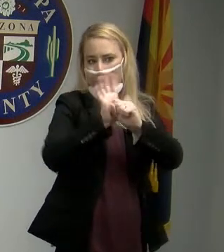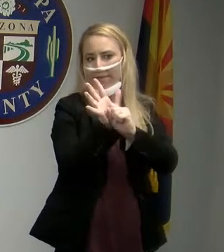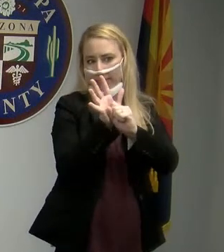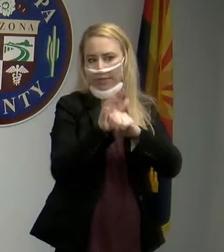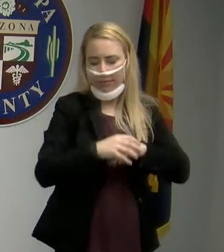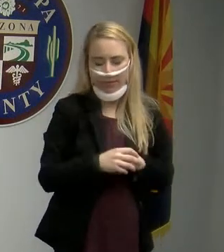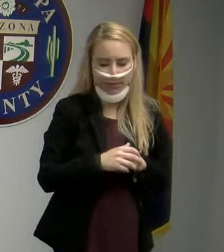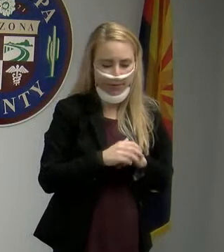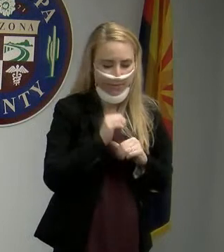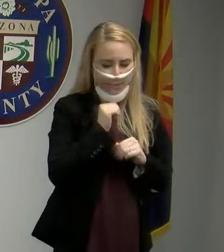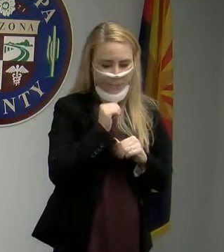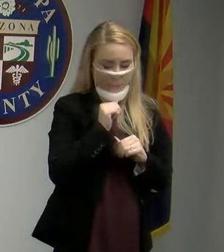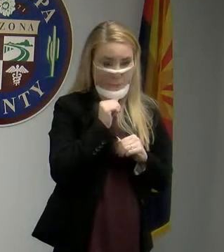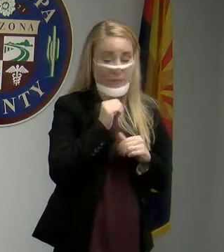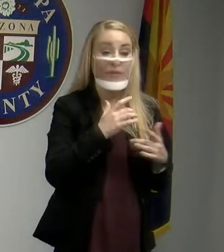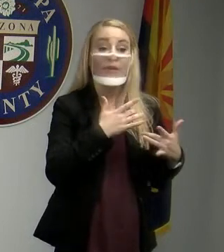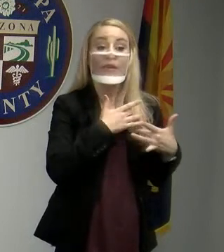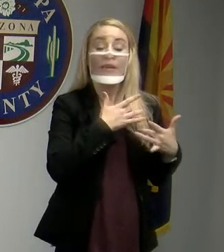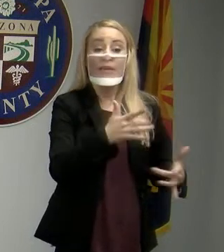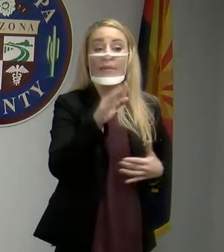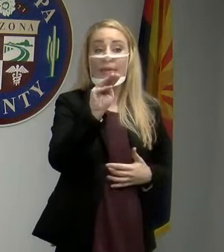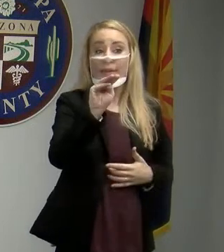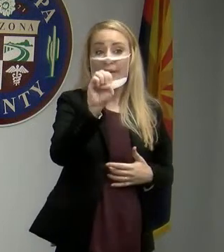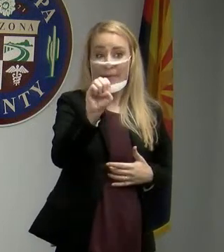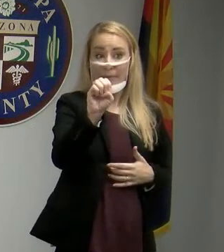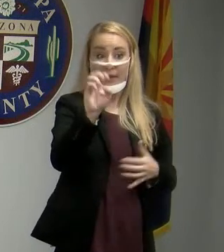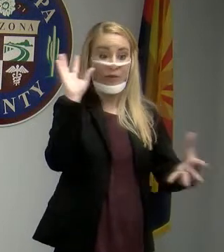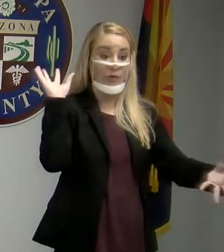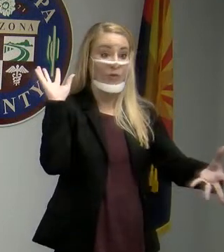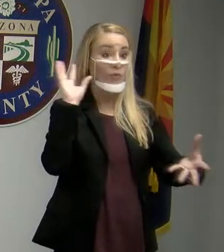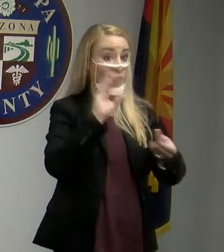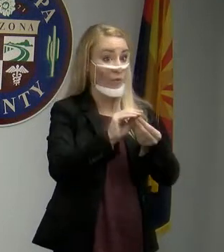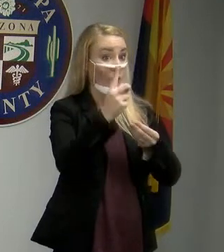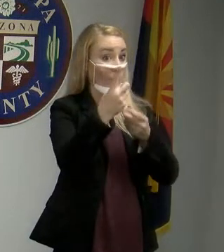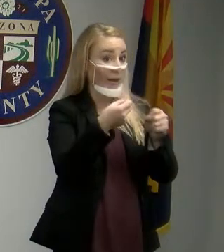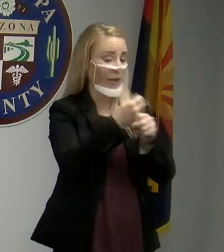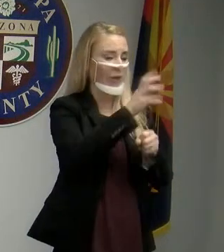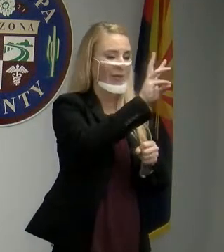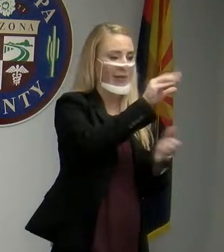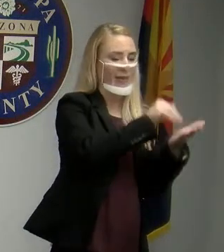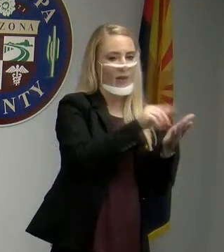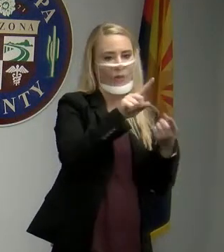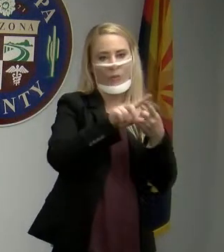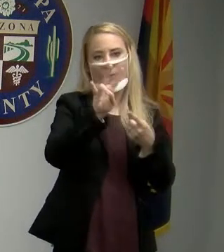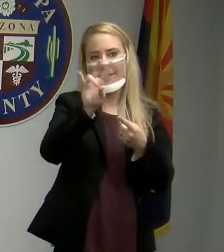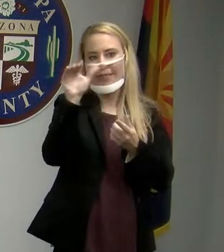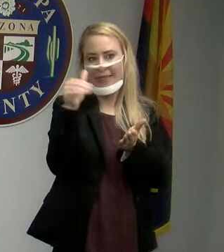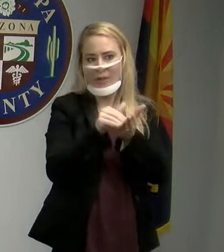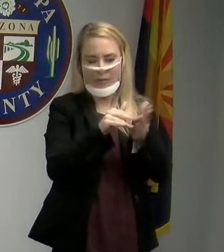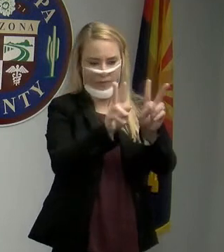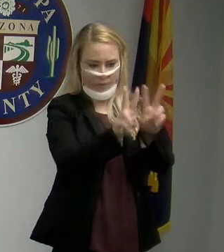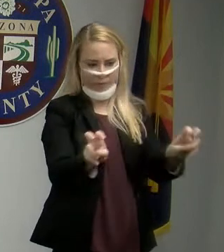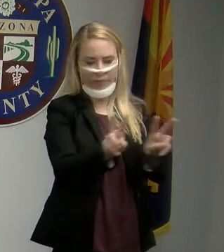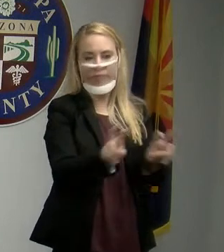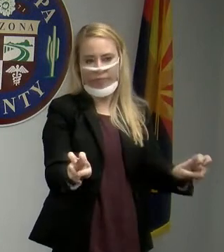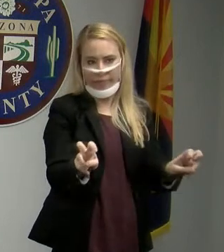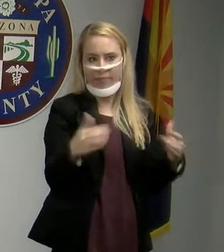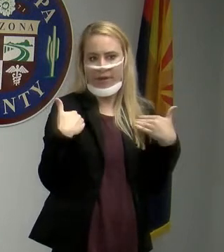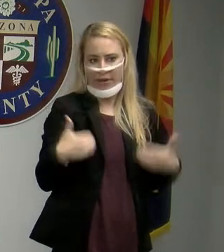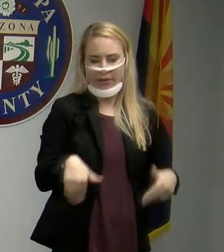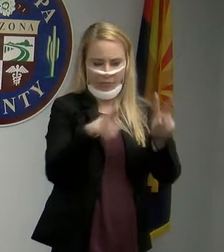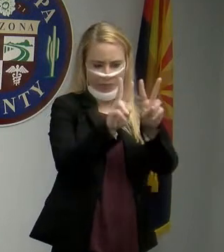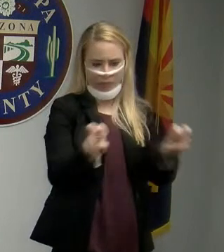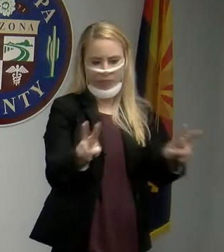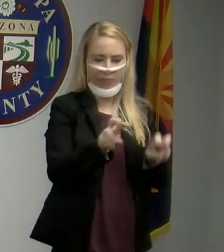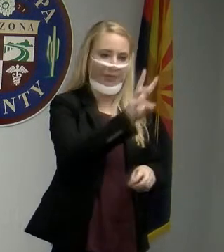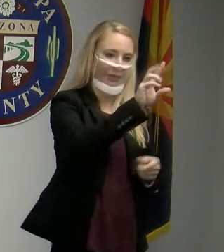normal year, the medical examiner's office will investigate 6,000 to 7,000 cases that are